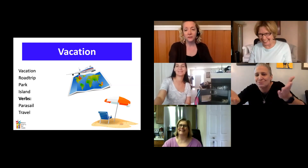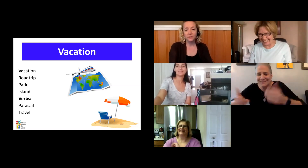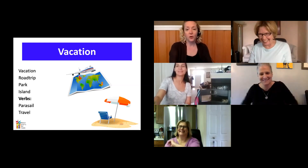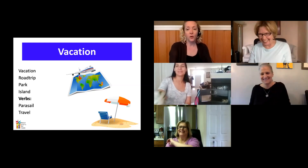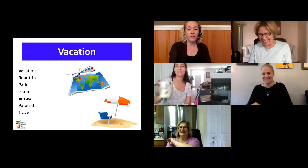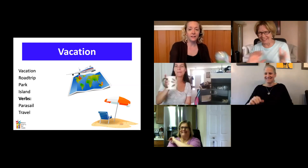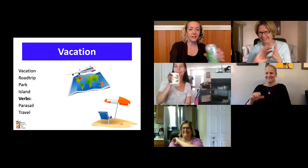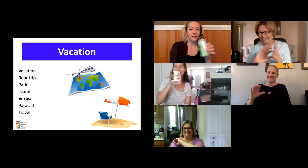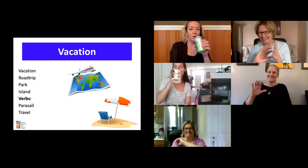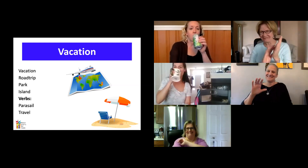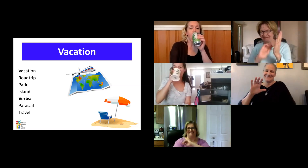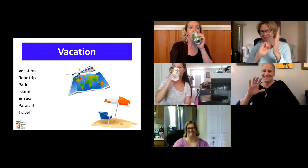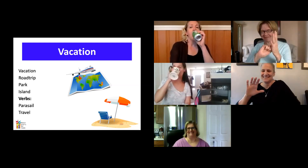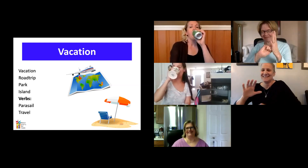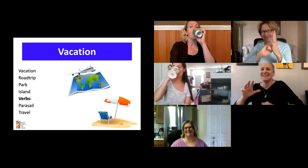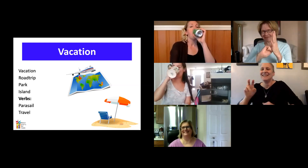COVID-19.